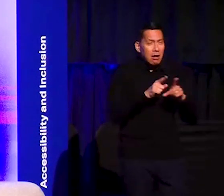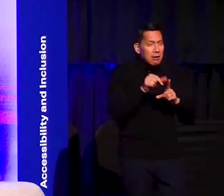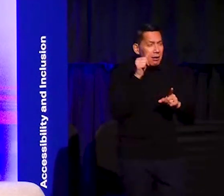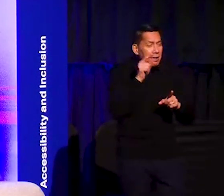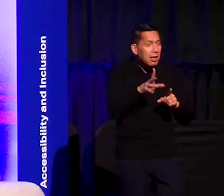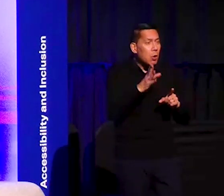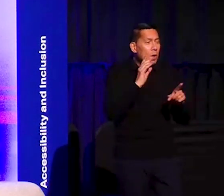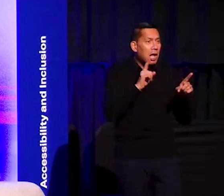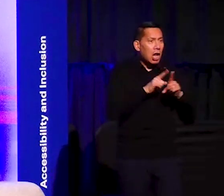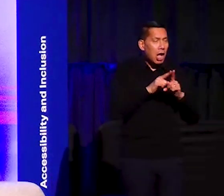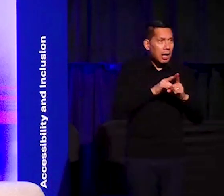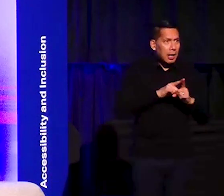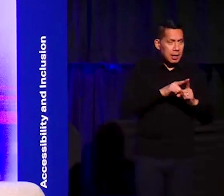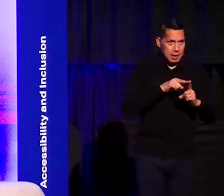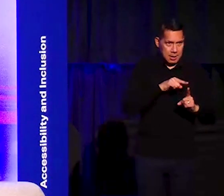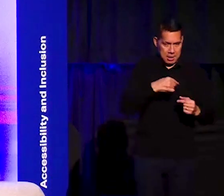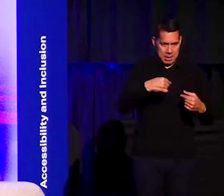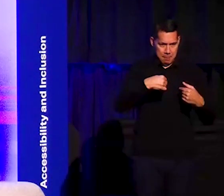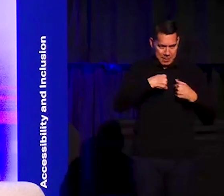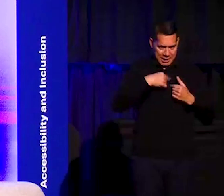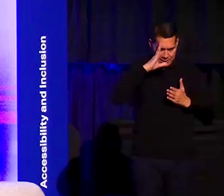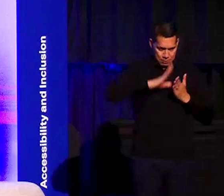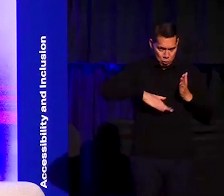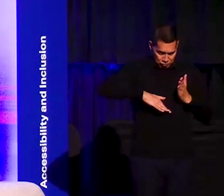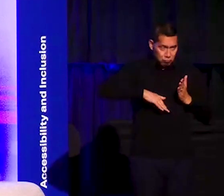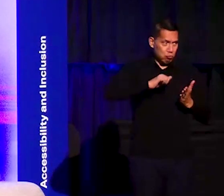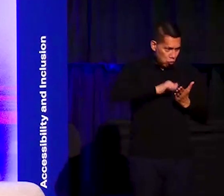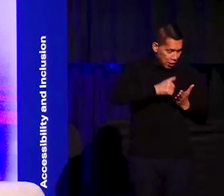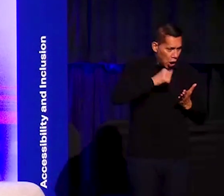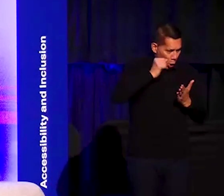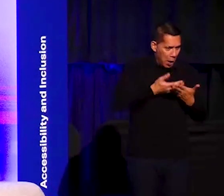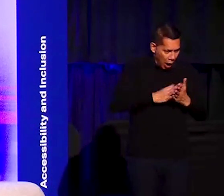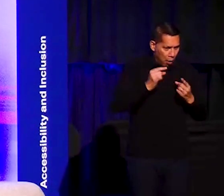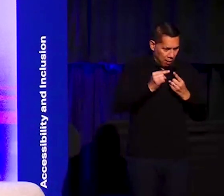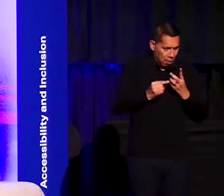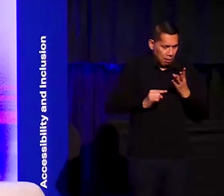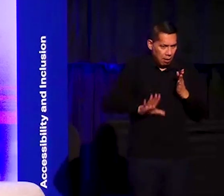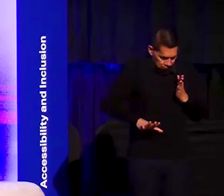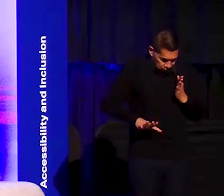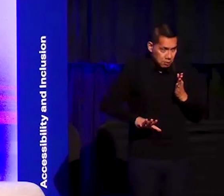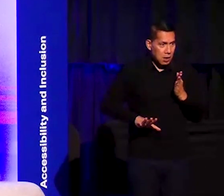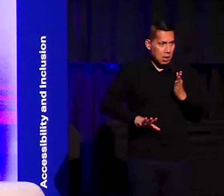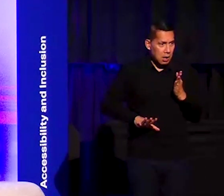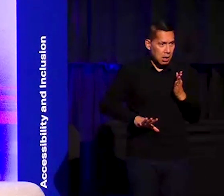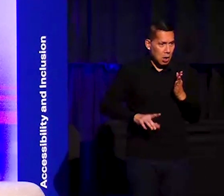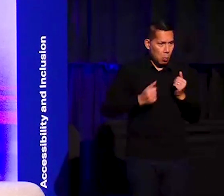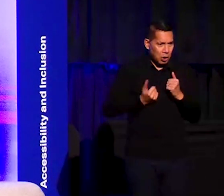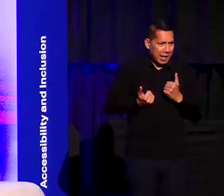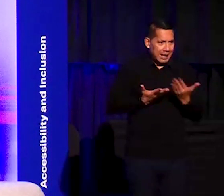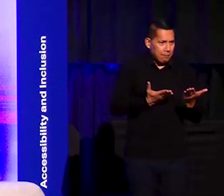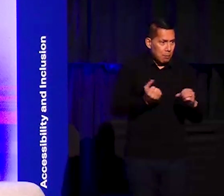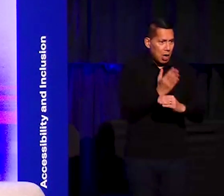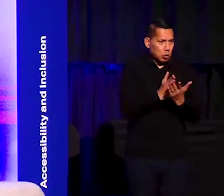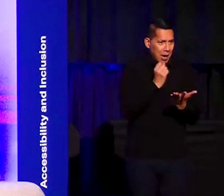the intersection of what you are an expert in, the parts that you know really well, what do you bring to